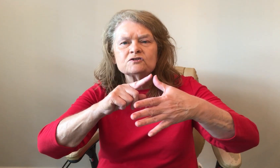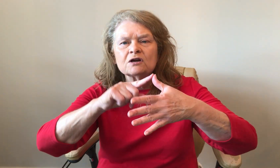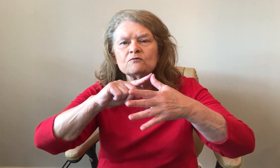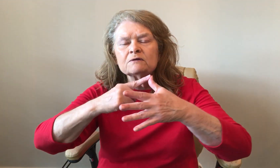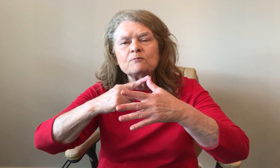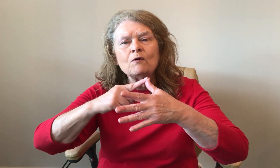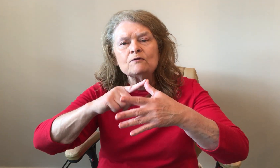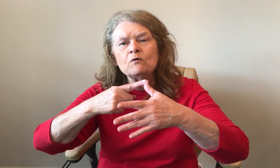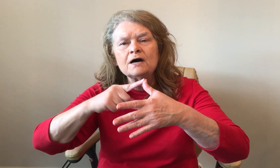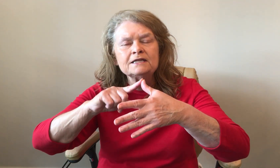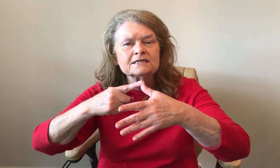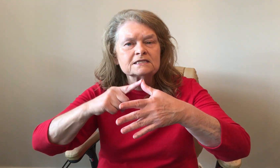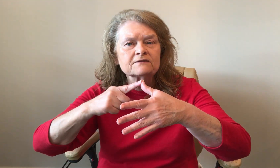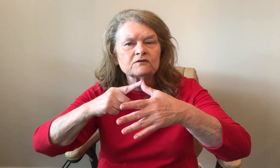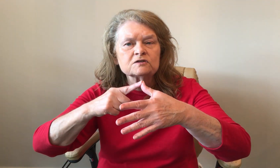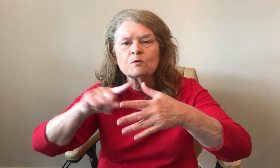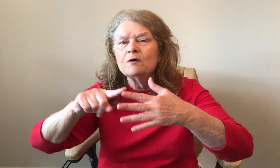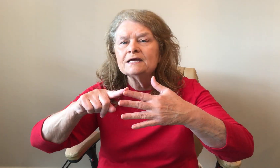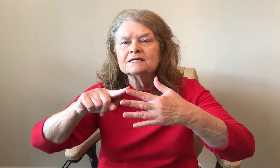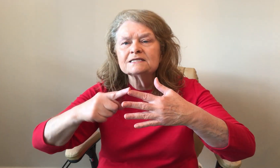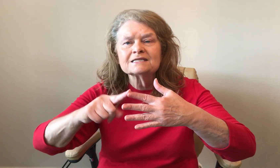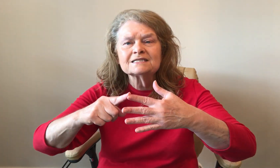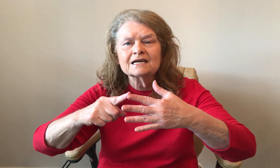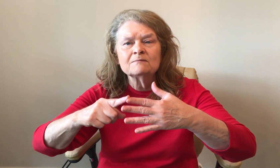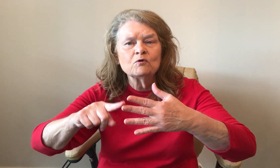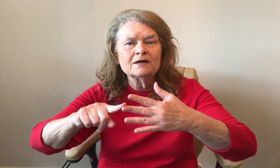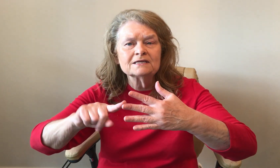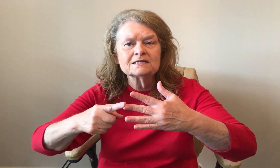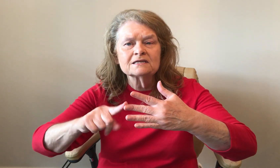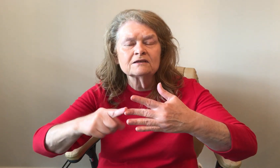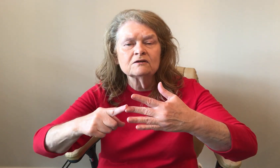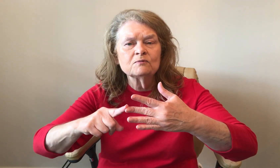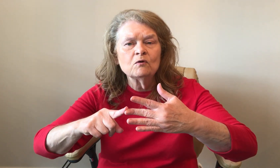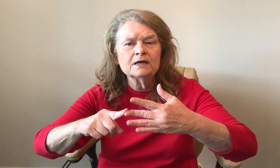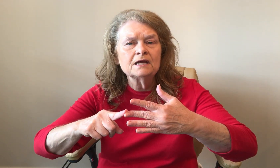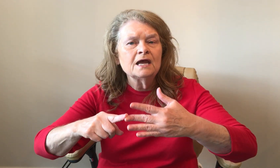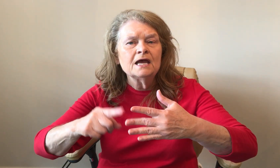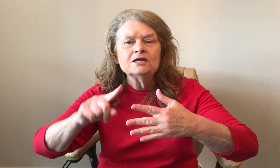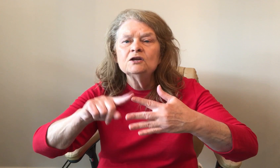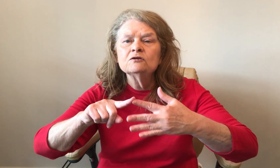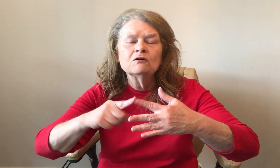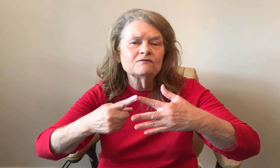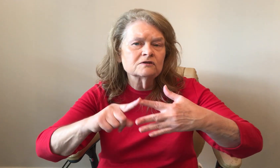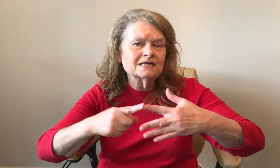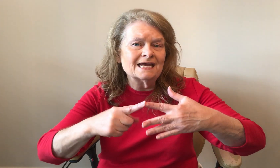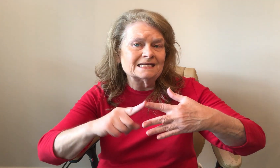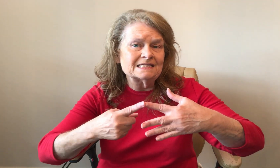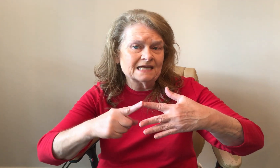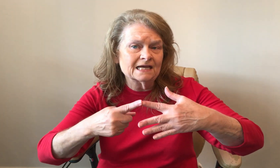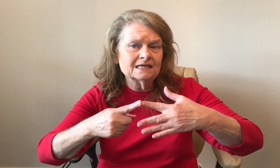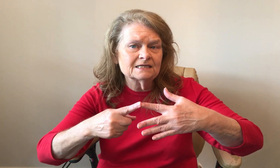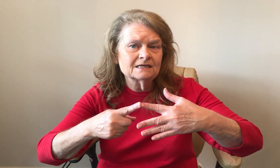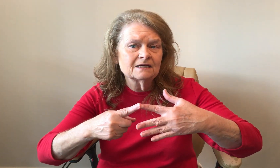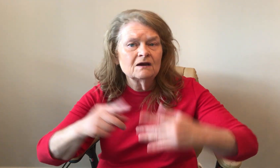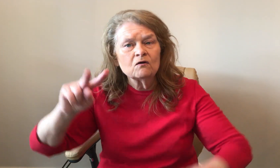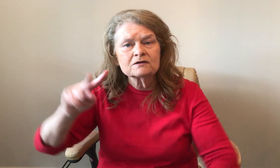started with point 1, this is the first point, this is the second point, this is a third point. You don't know if you're saying second or